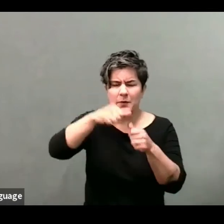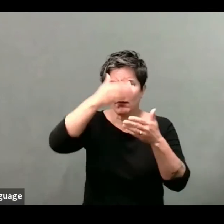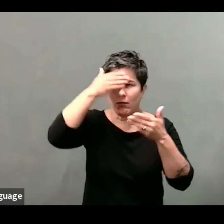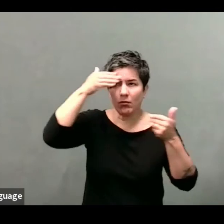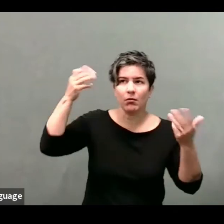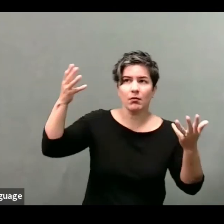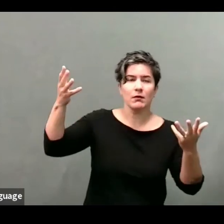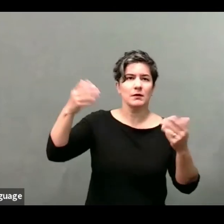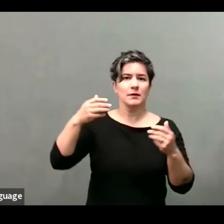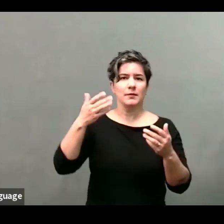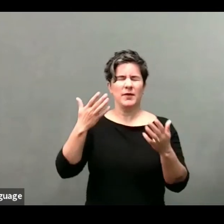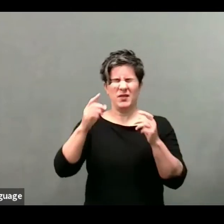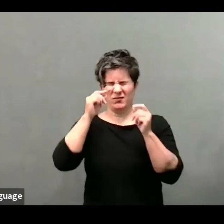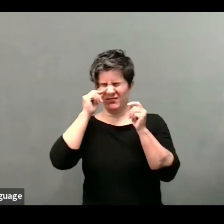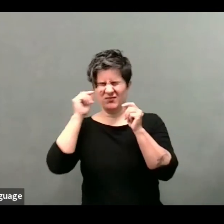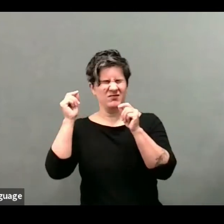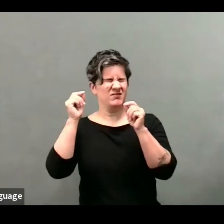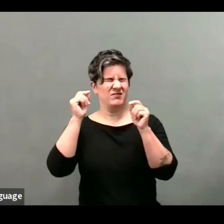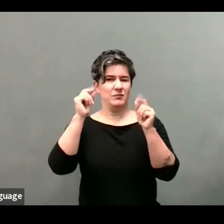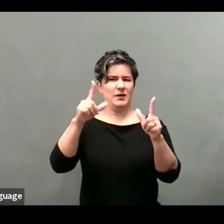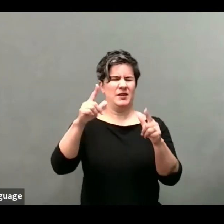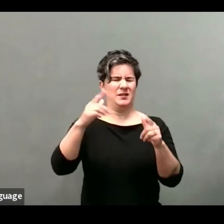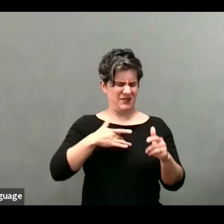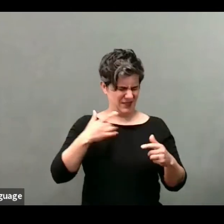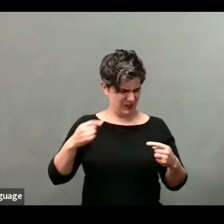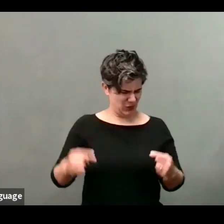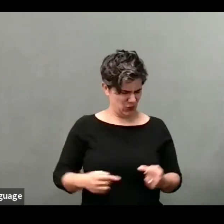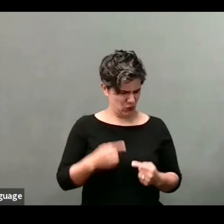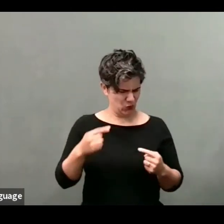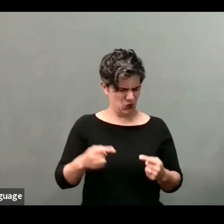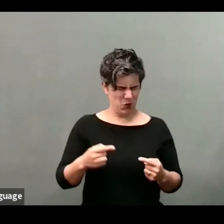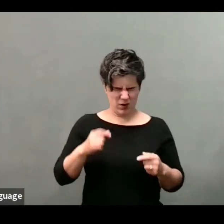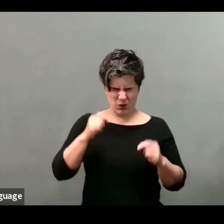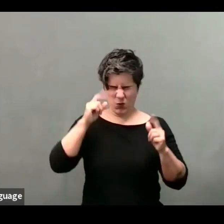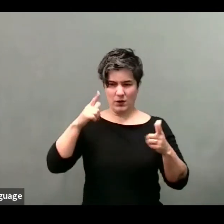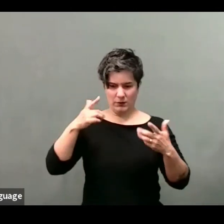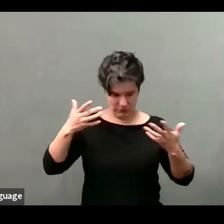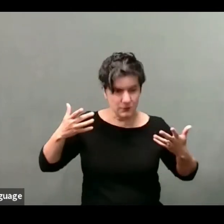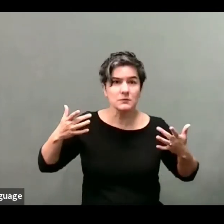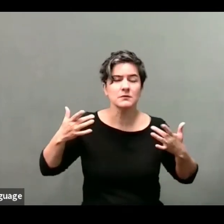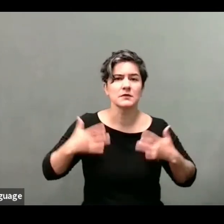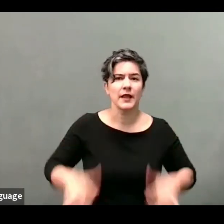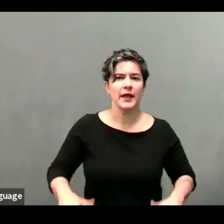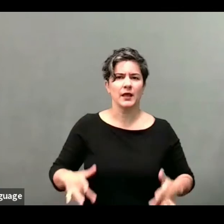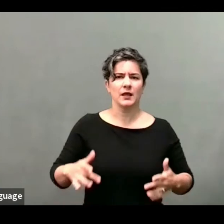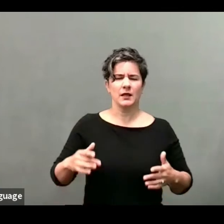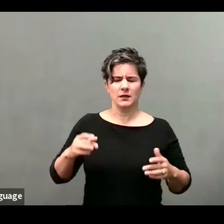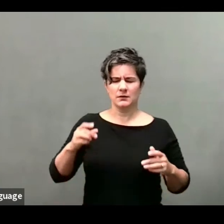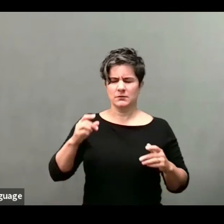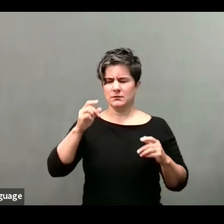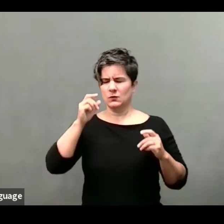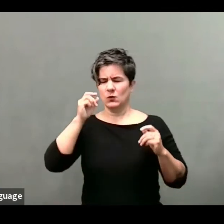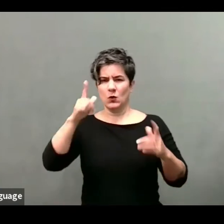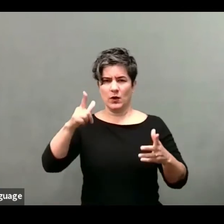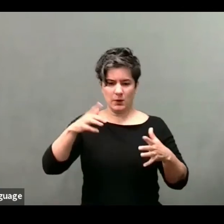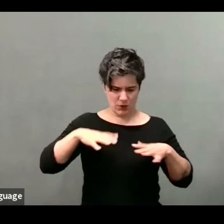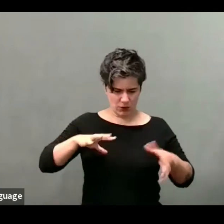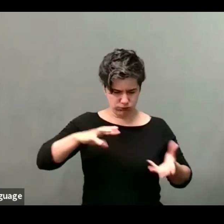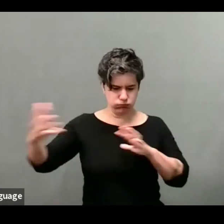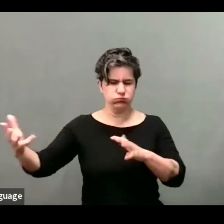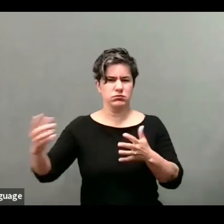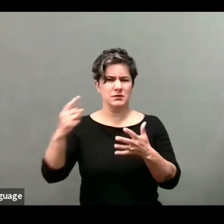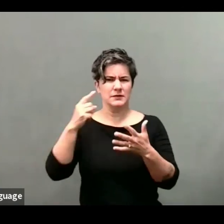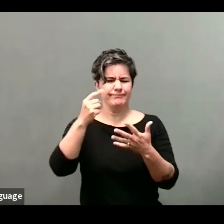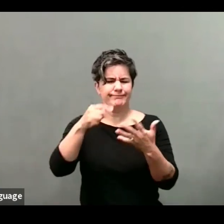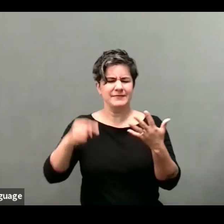time, may have woken up feeling sore or naked or with their clothes in disarray, or something that makes